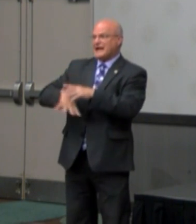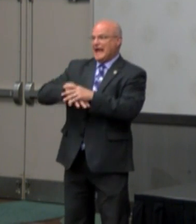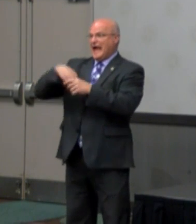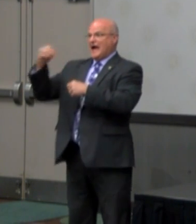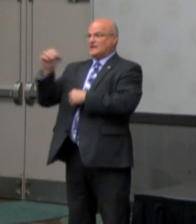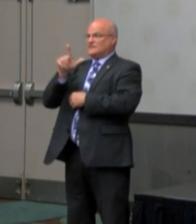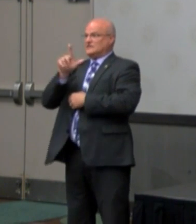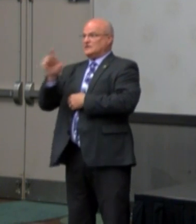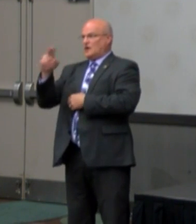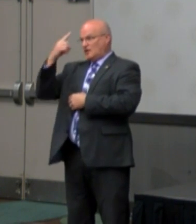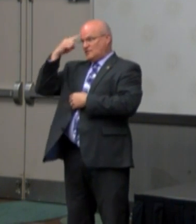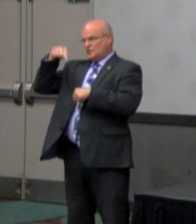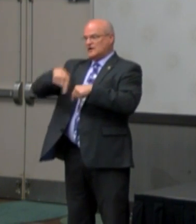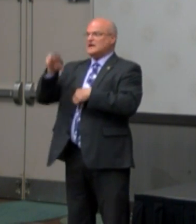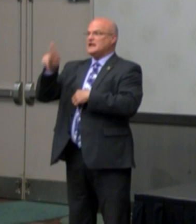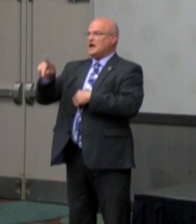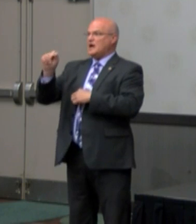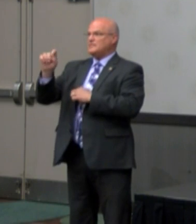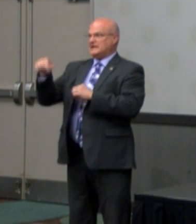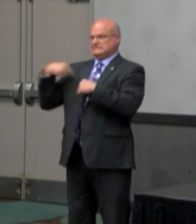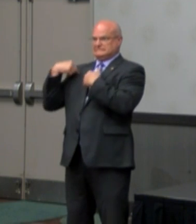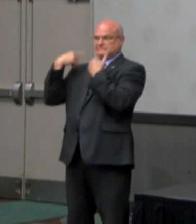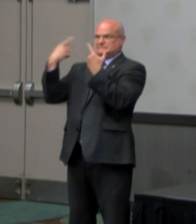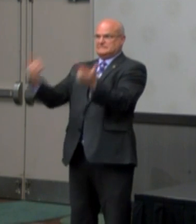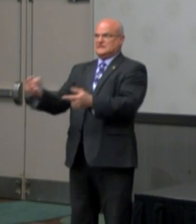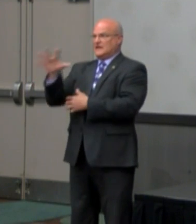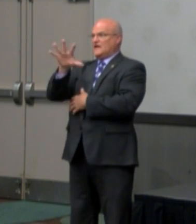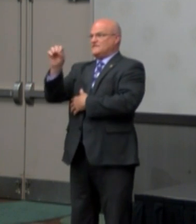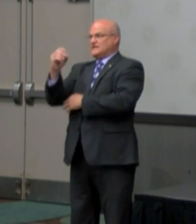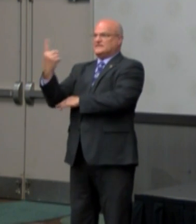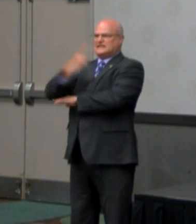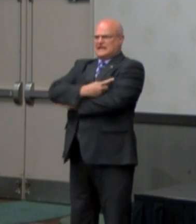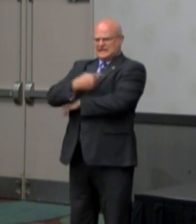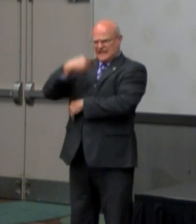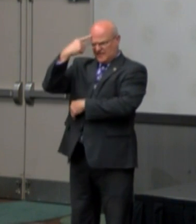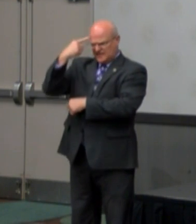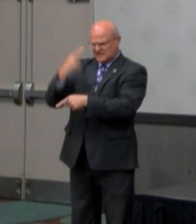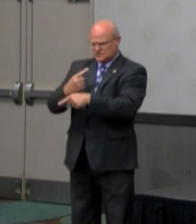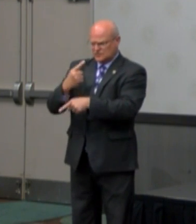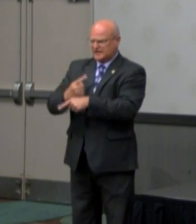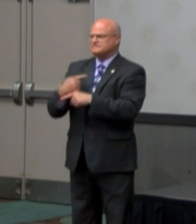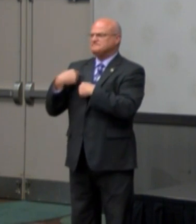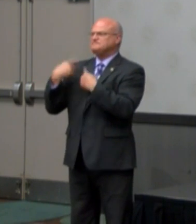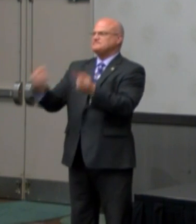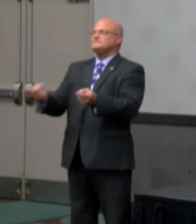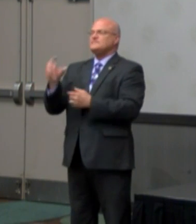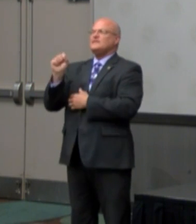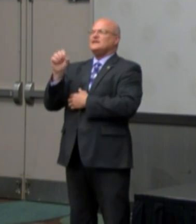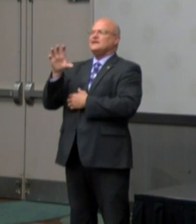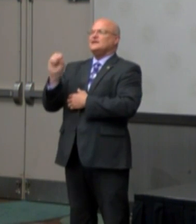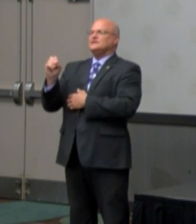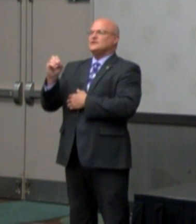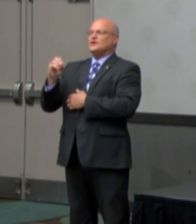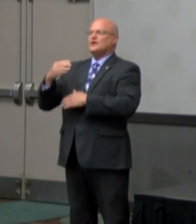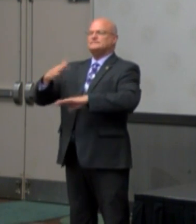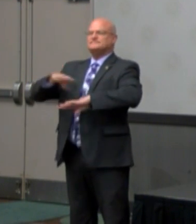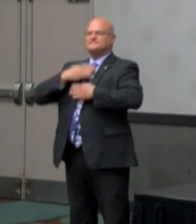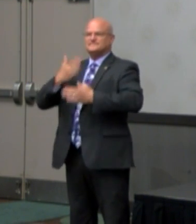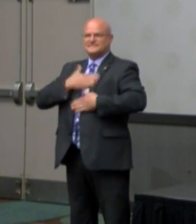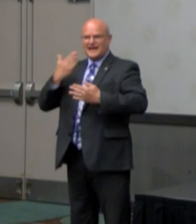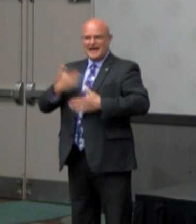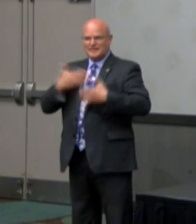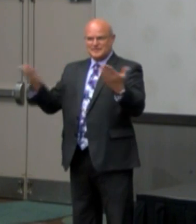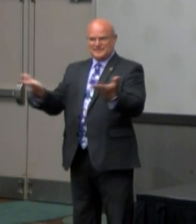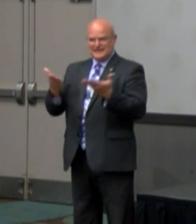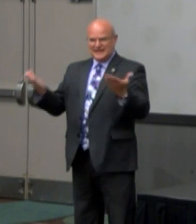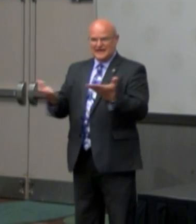Little Rock for one of these updates in the last 50 days. I believe that's the case. So I'm very pleased to